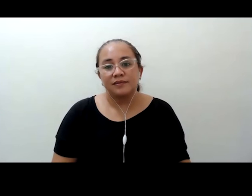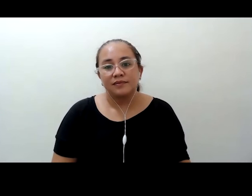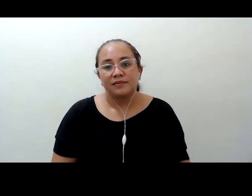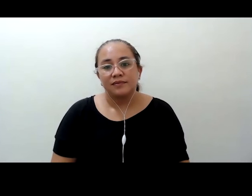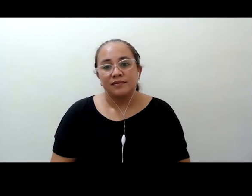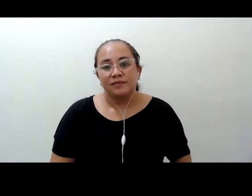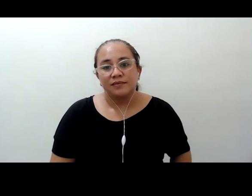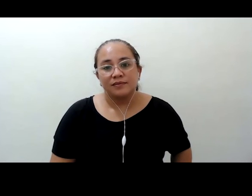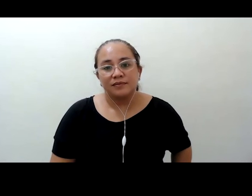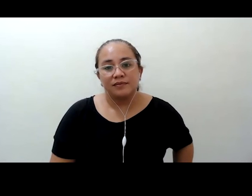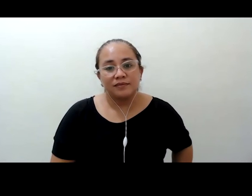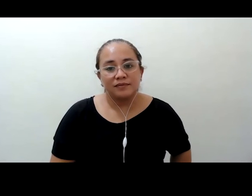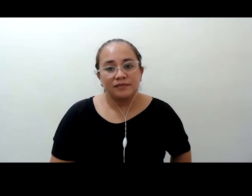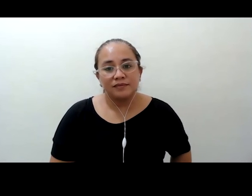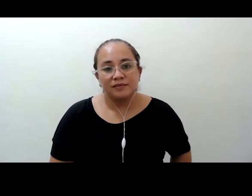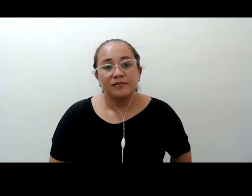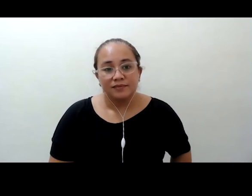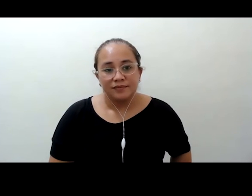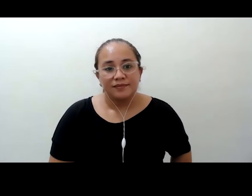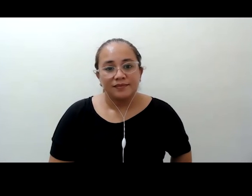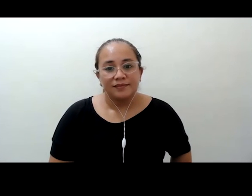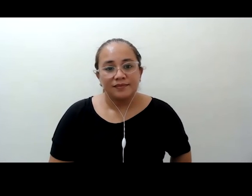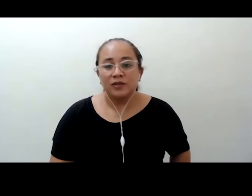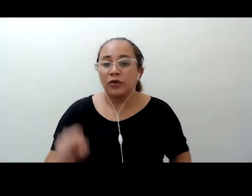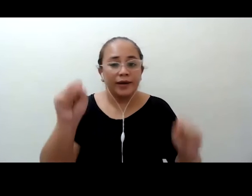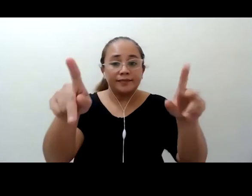orientation, but they haven't placed any symbols yet. Okay.